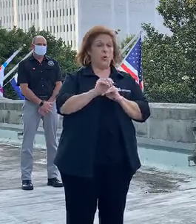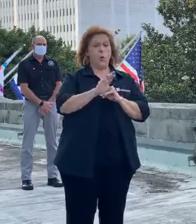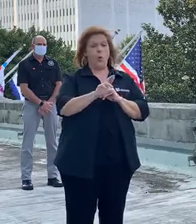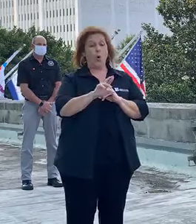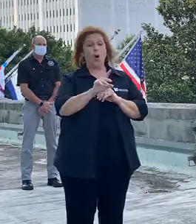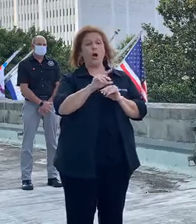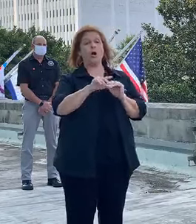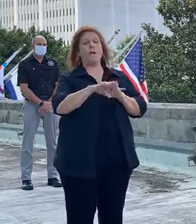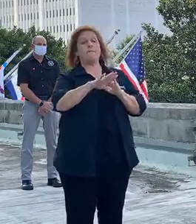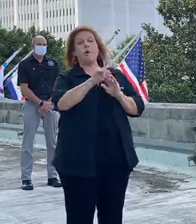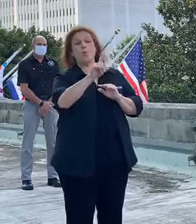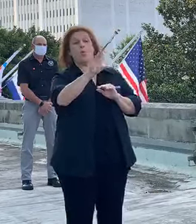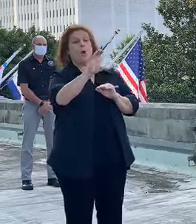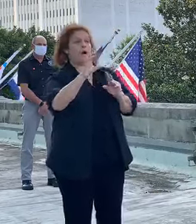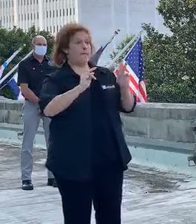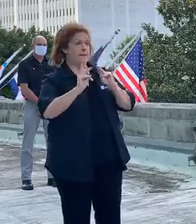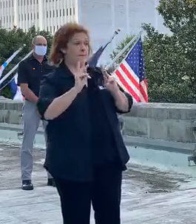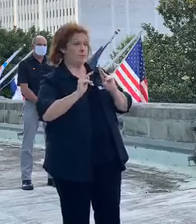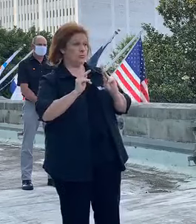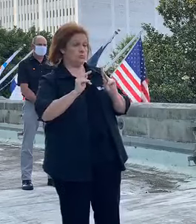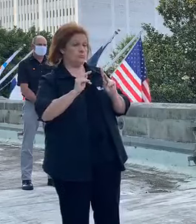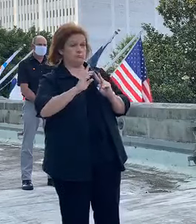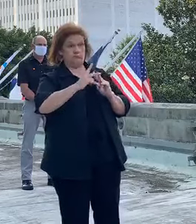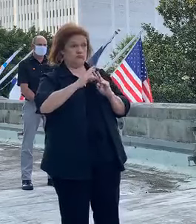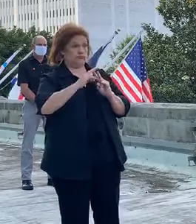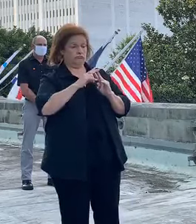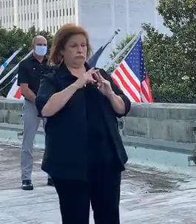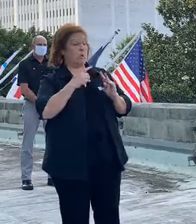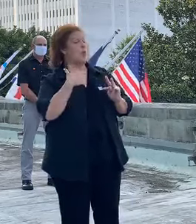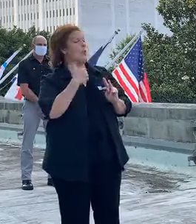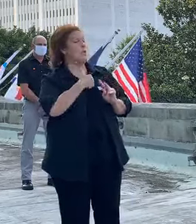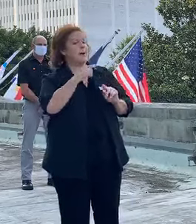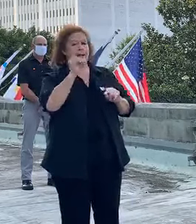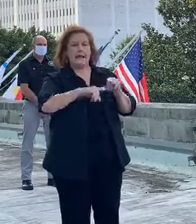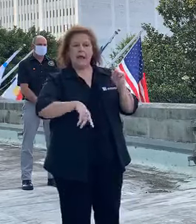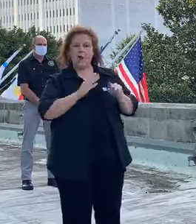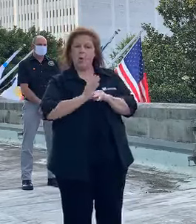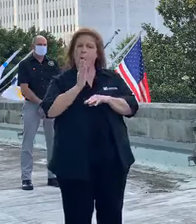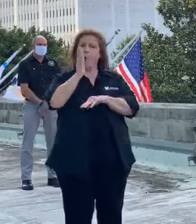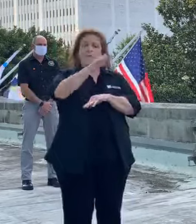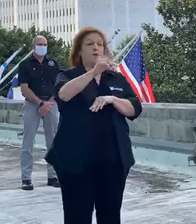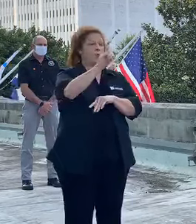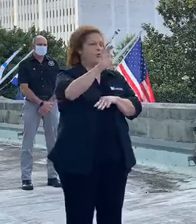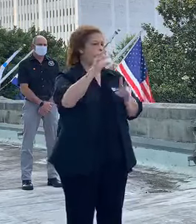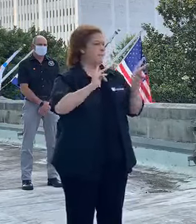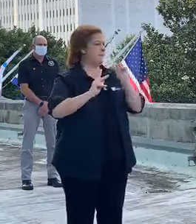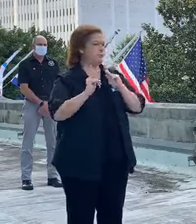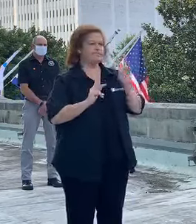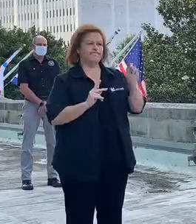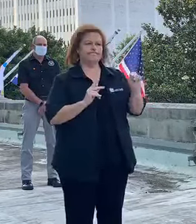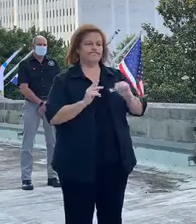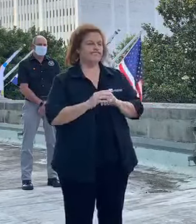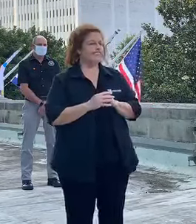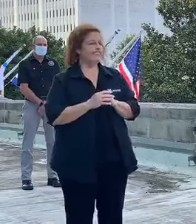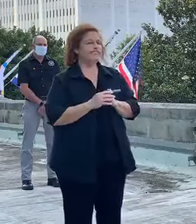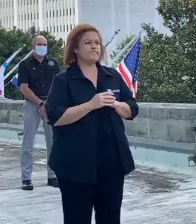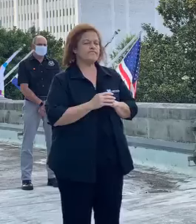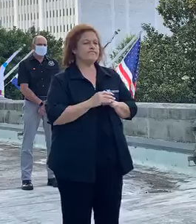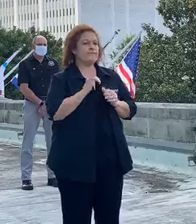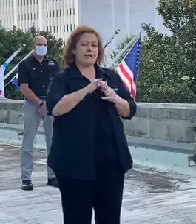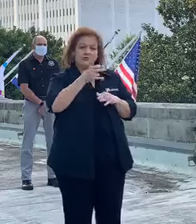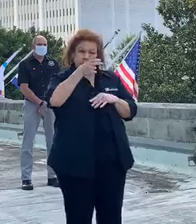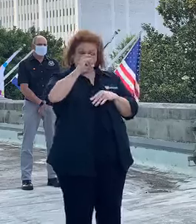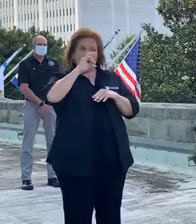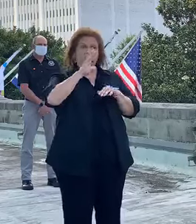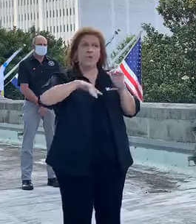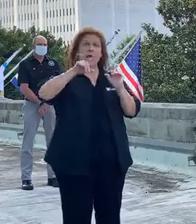100 people, whatever is the smallest. We cannot go over 100. This is stricter than the